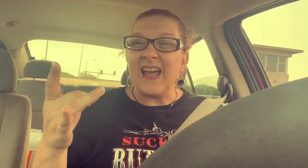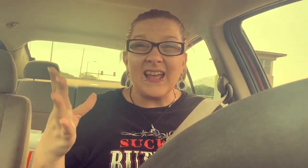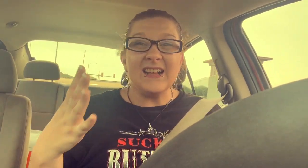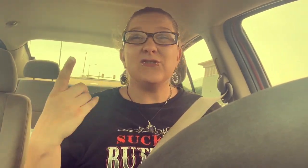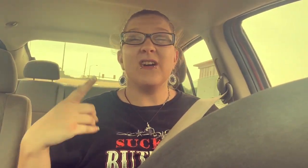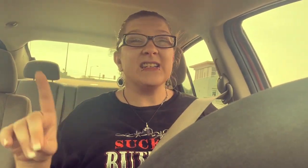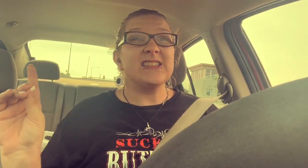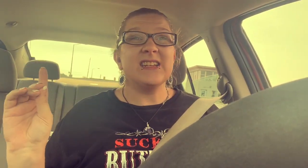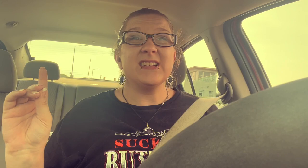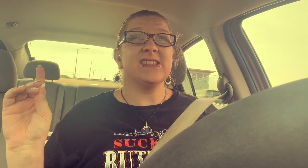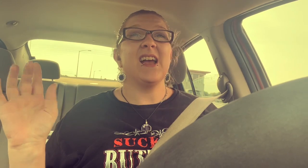dresses.